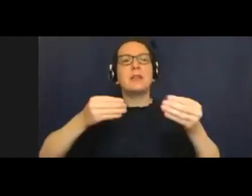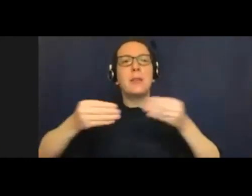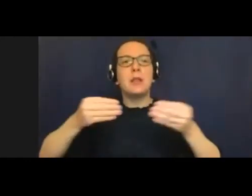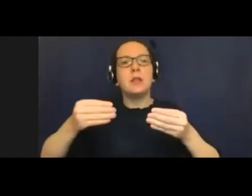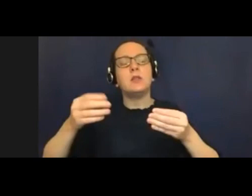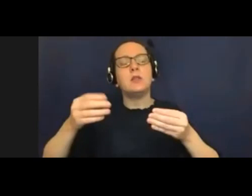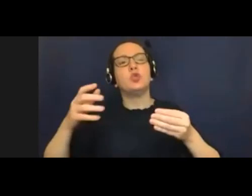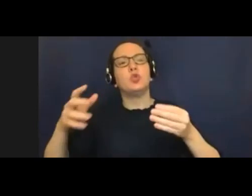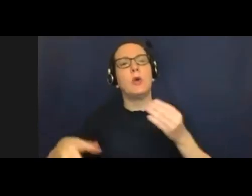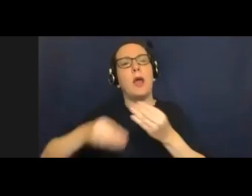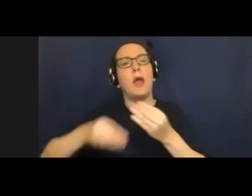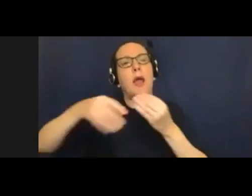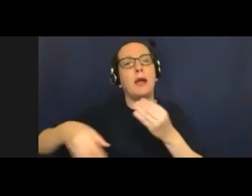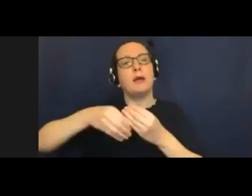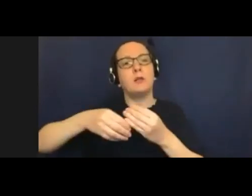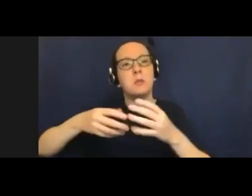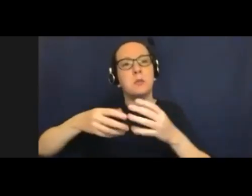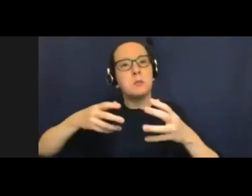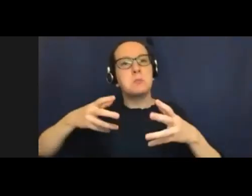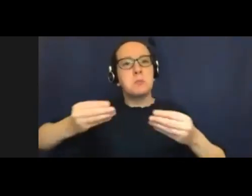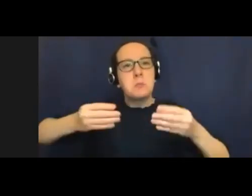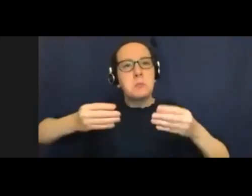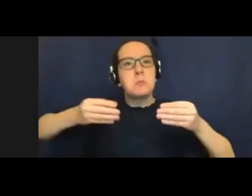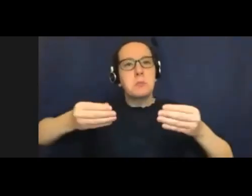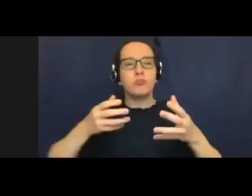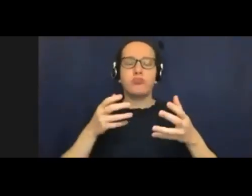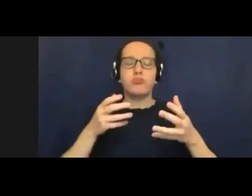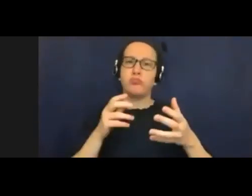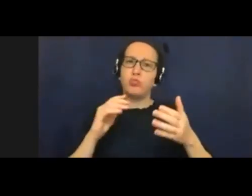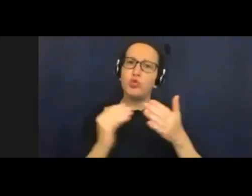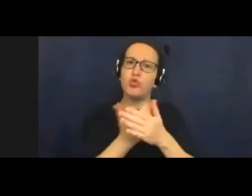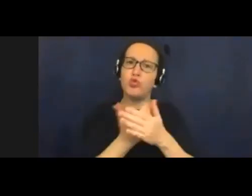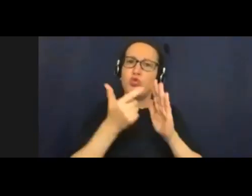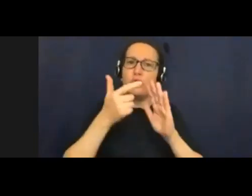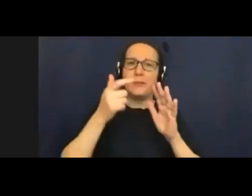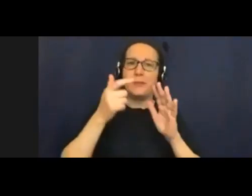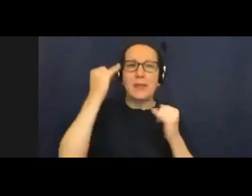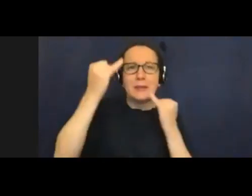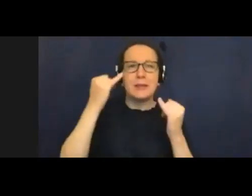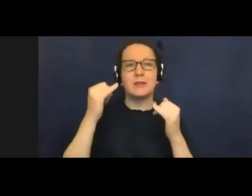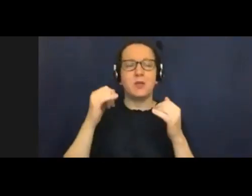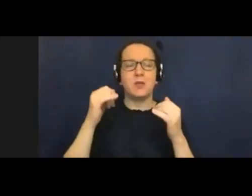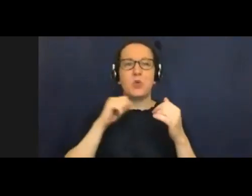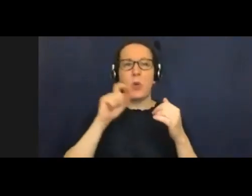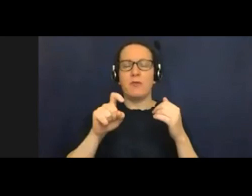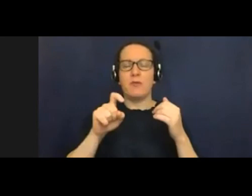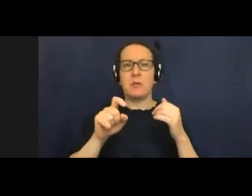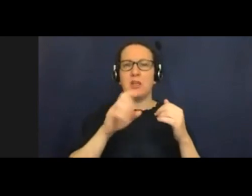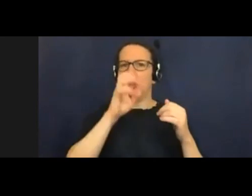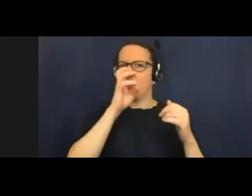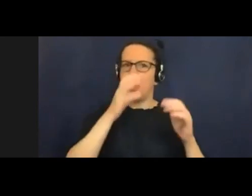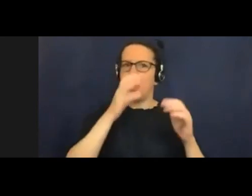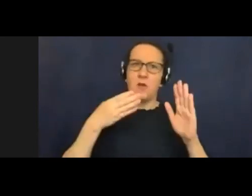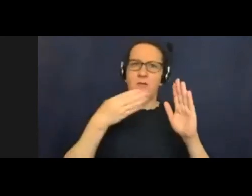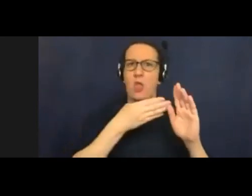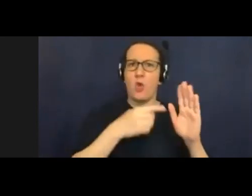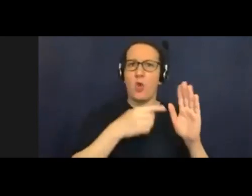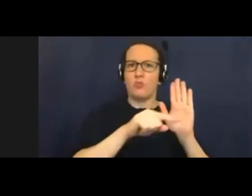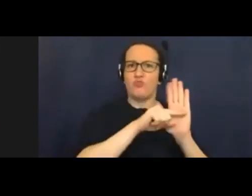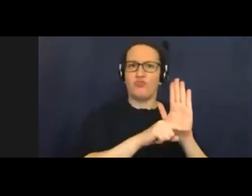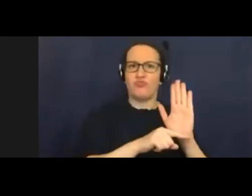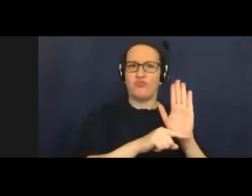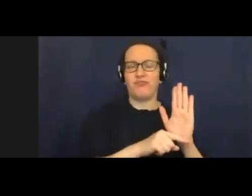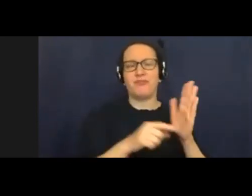where countries did not go through their constitutional provisions despite recognizing a situation of